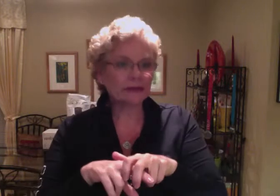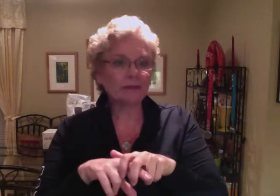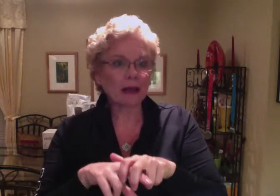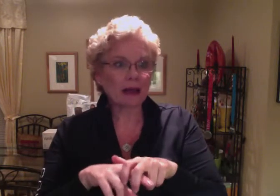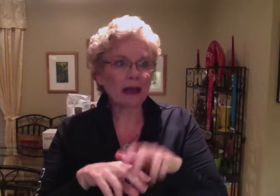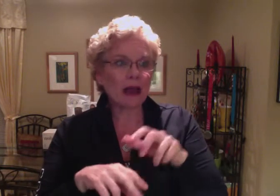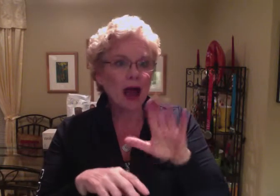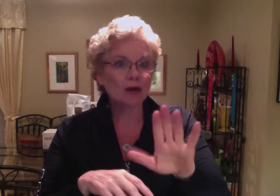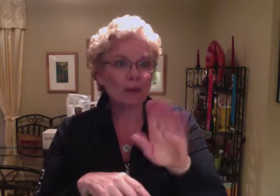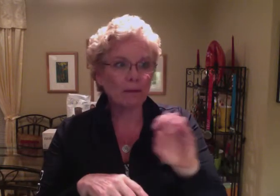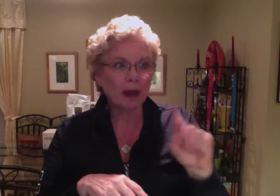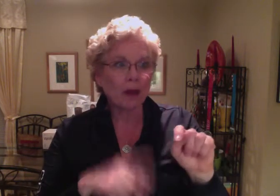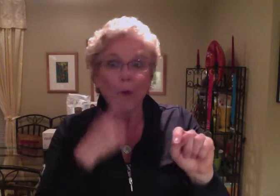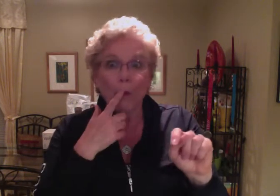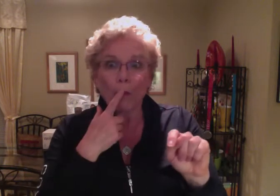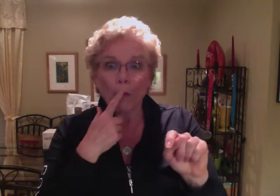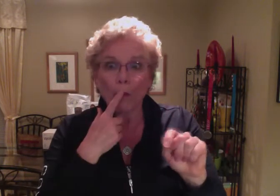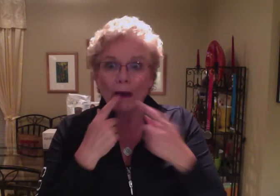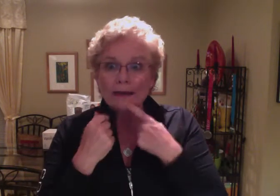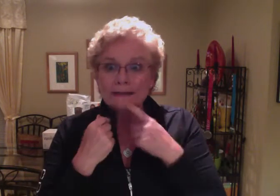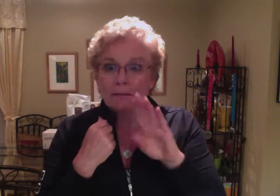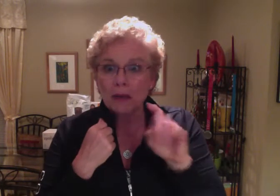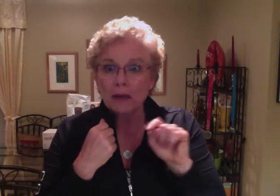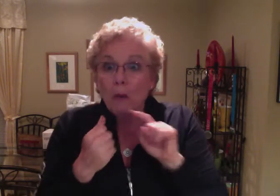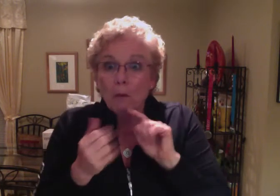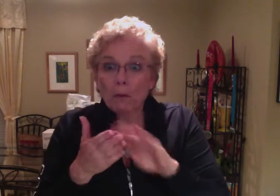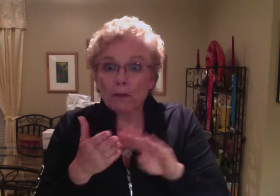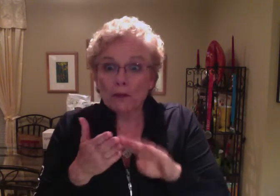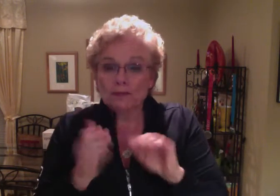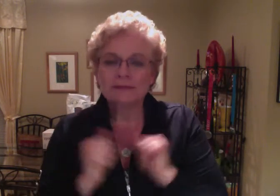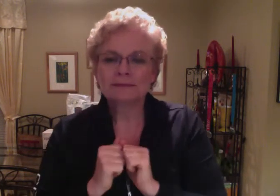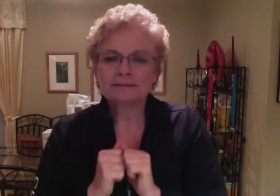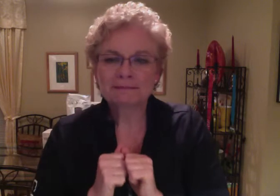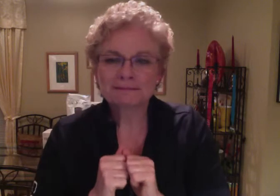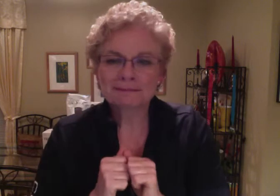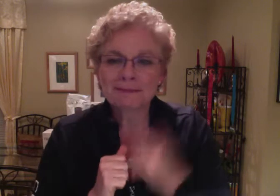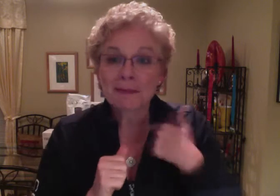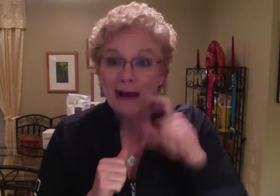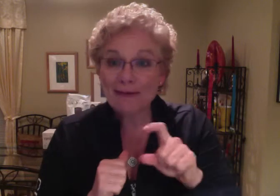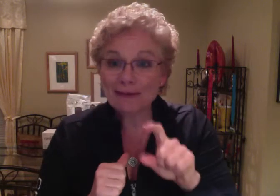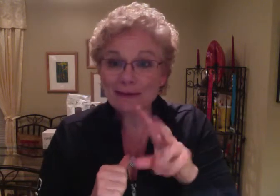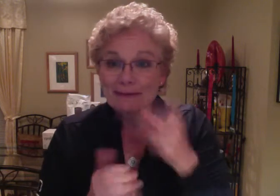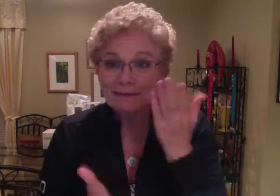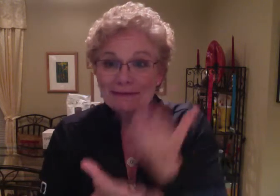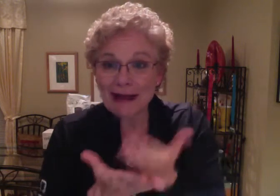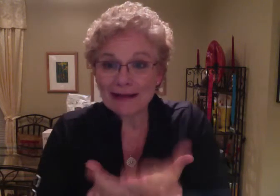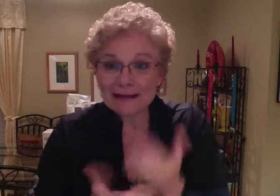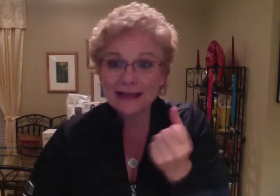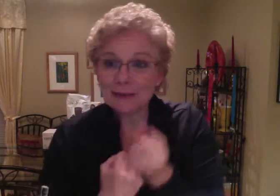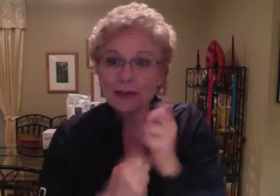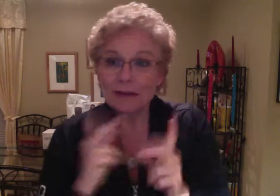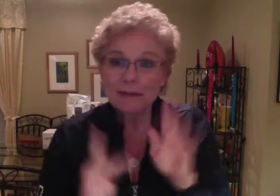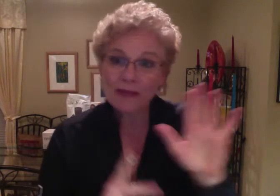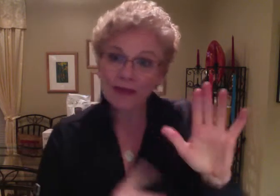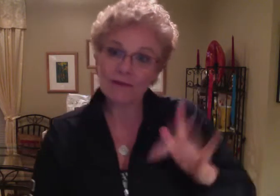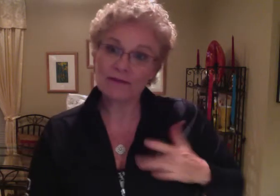Sorry. So we've got to validate people's feelings and objections without letting them